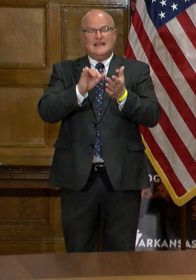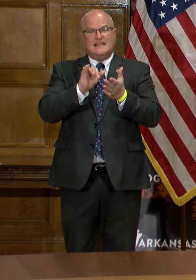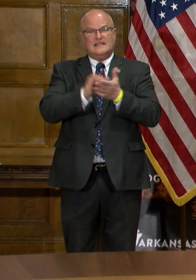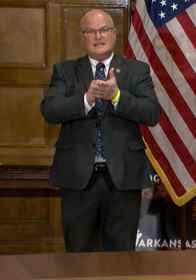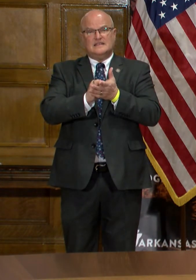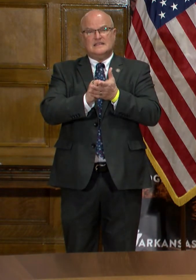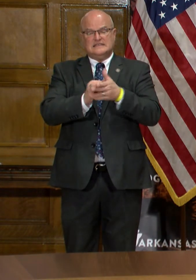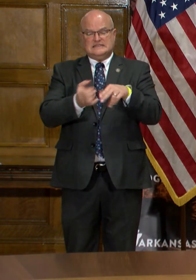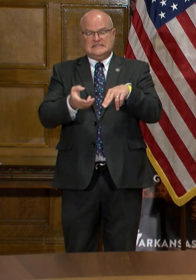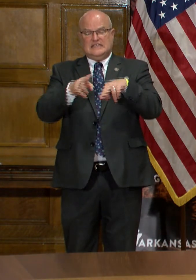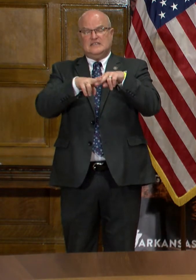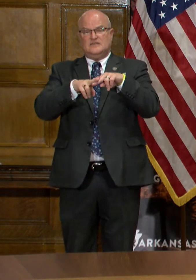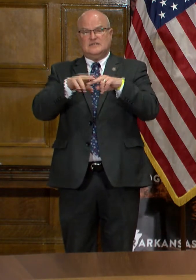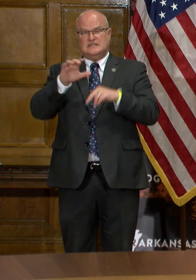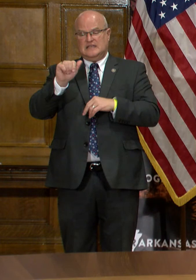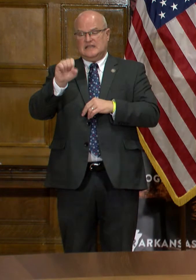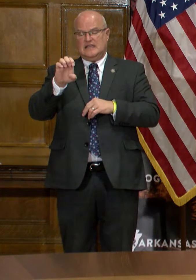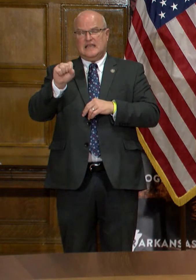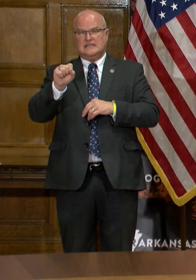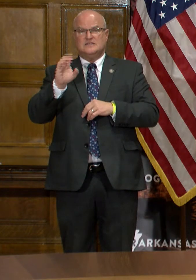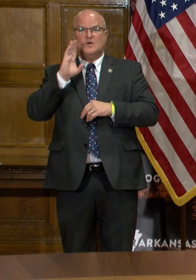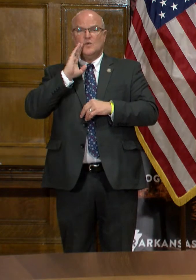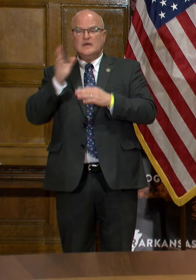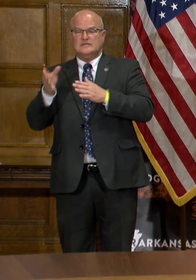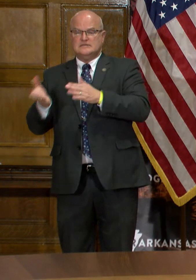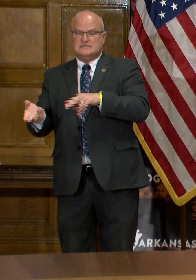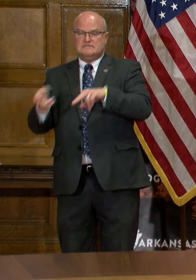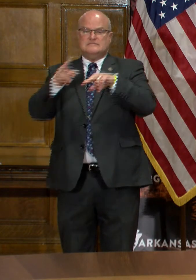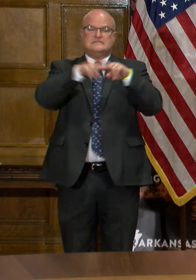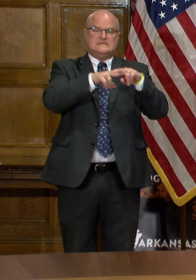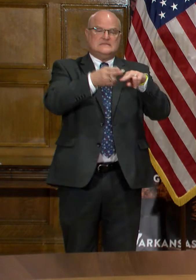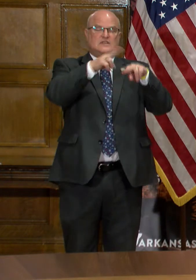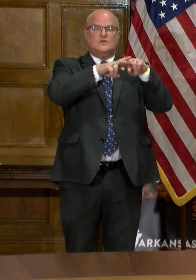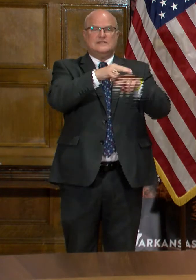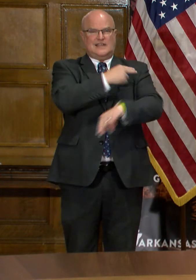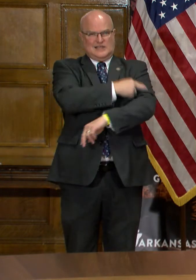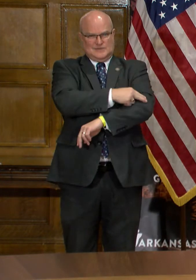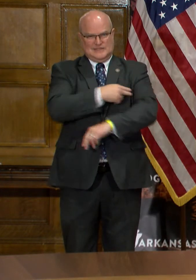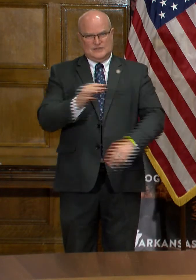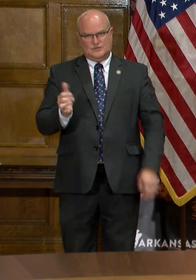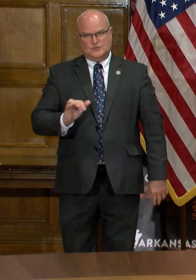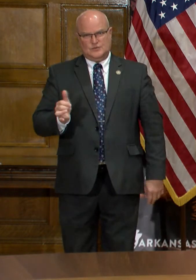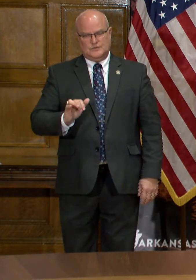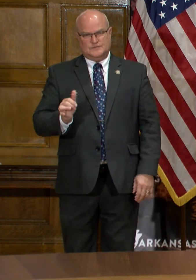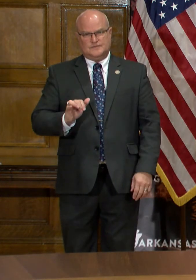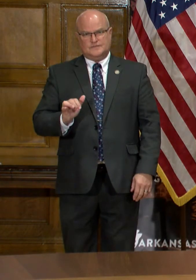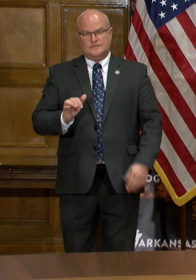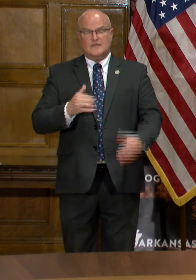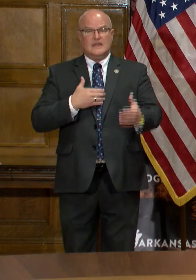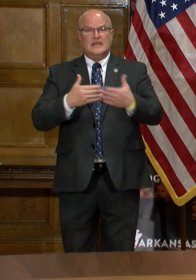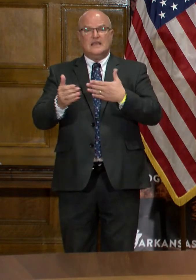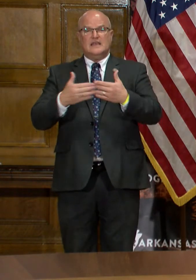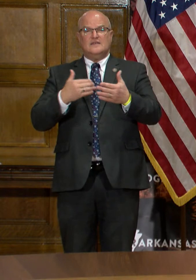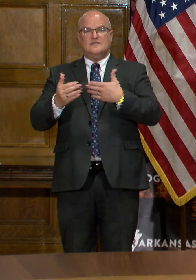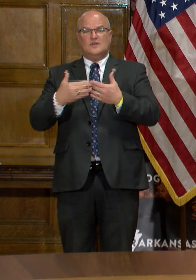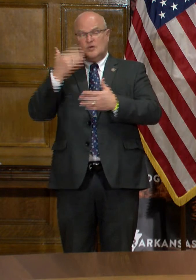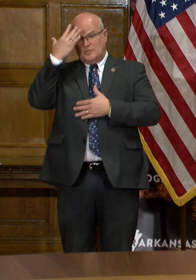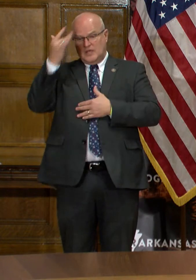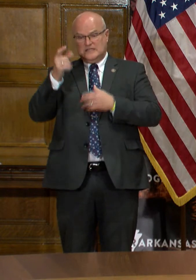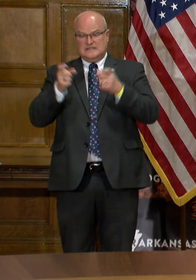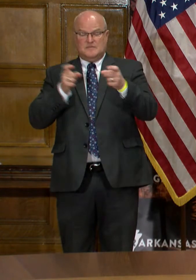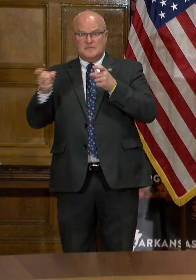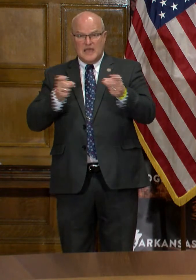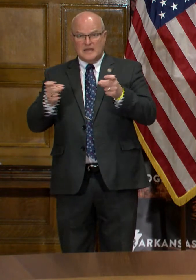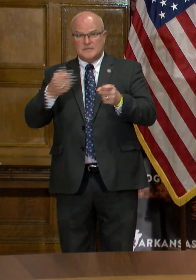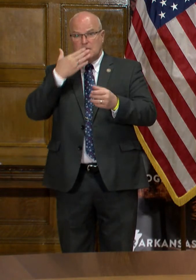these increase in cases will eventually lead to an increase in hospitalizations. even though because of management,